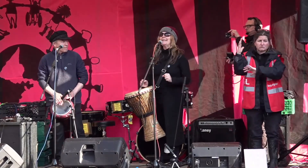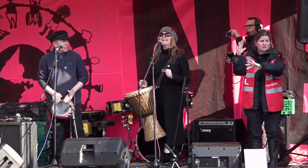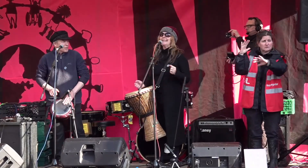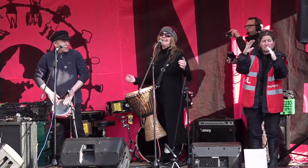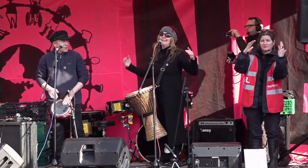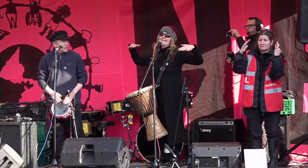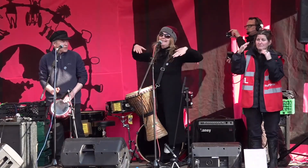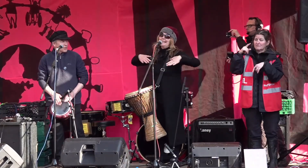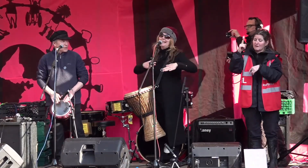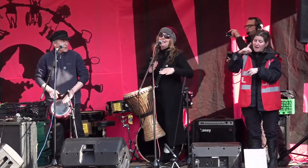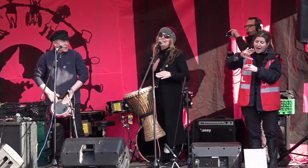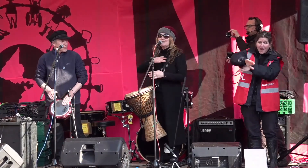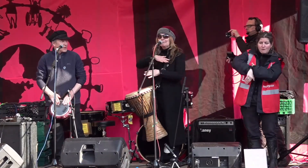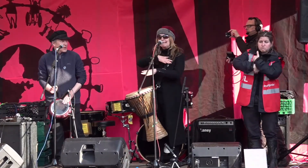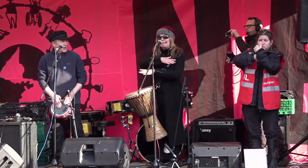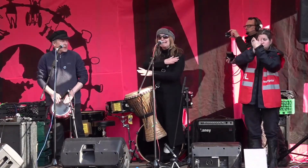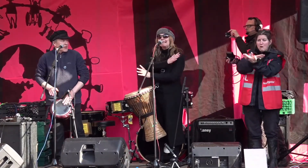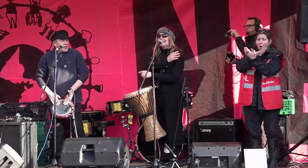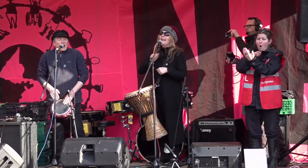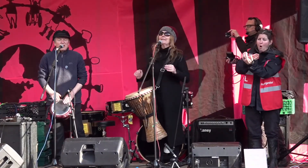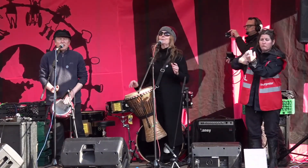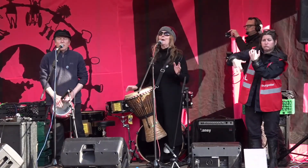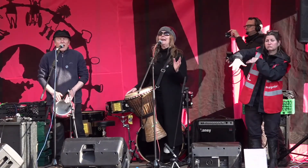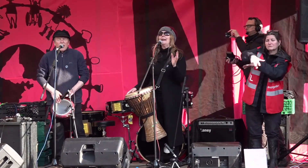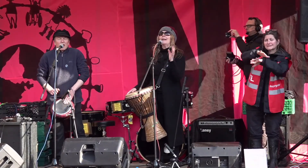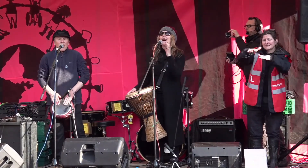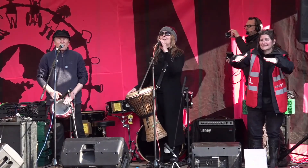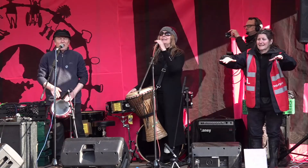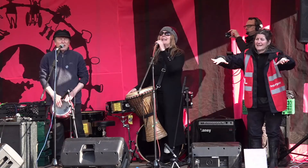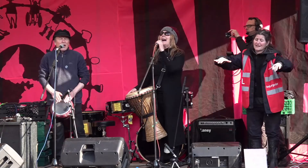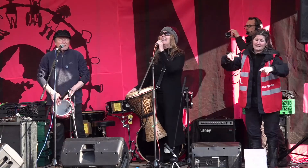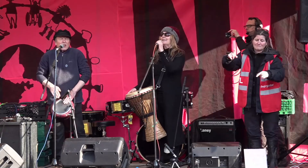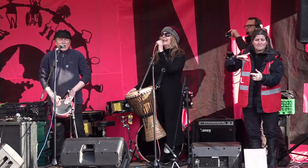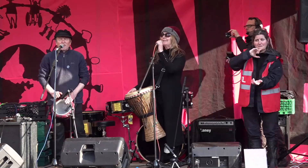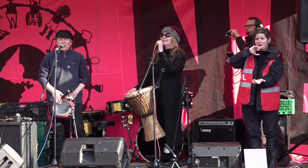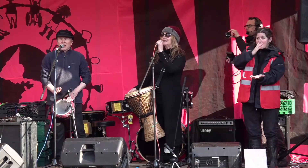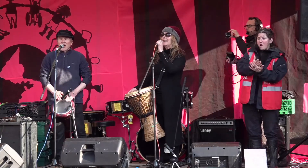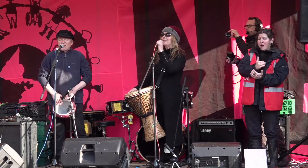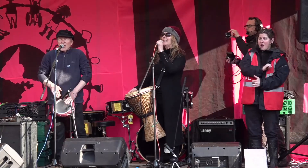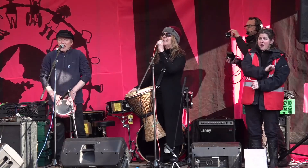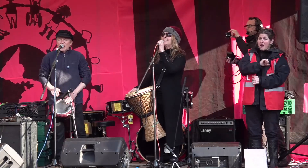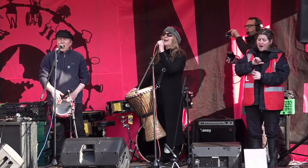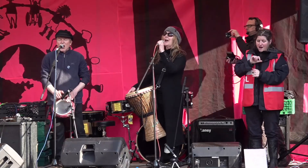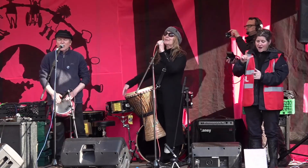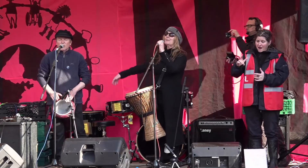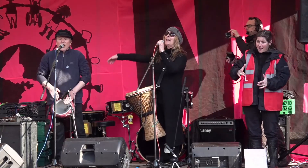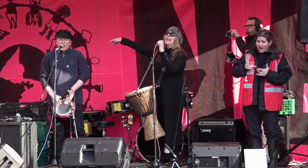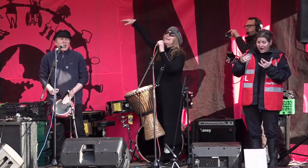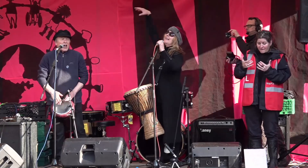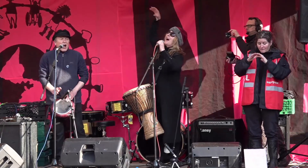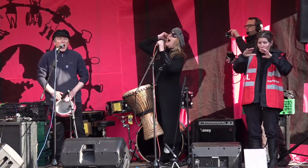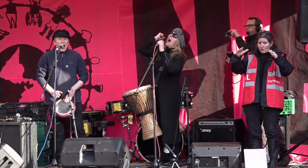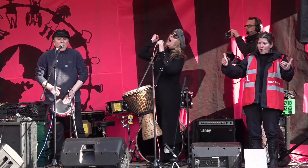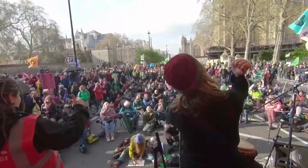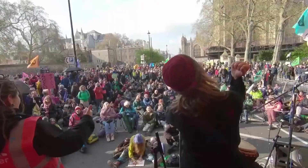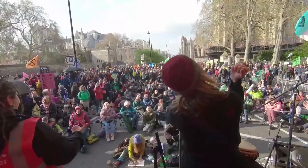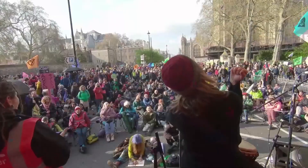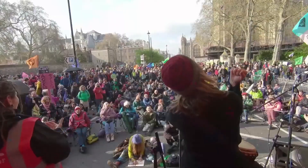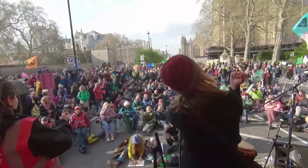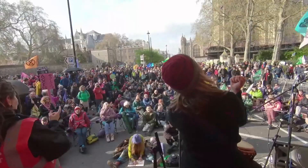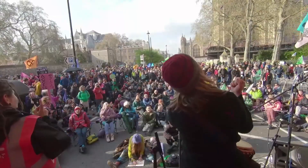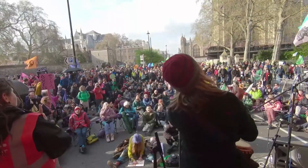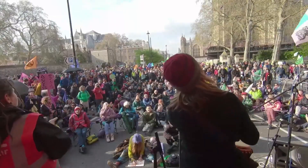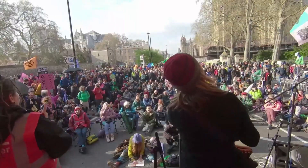the whales in the seas. I swear on the life-giving living earth with all